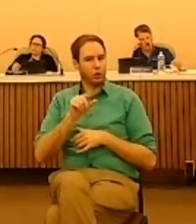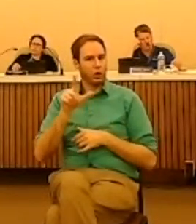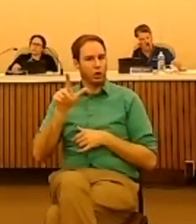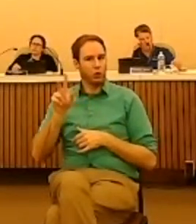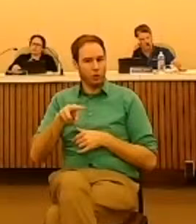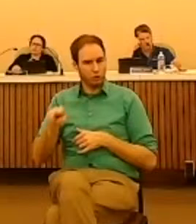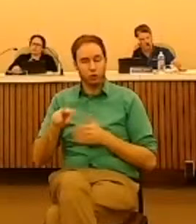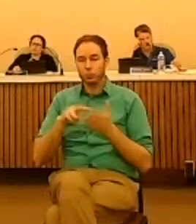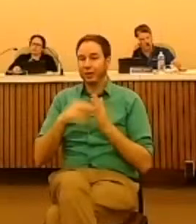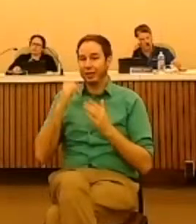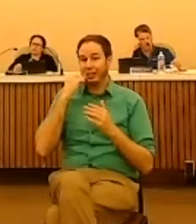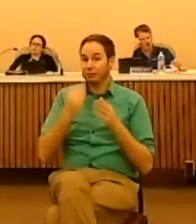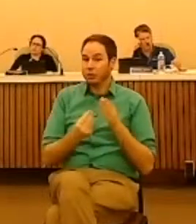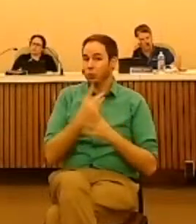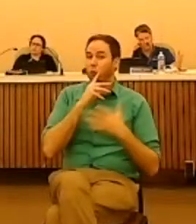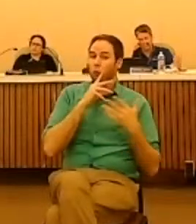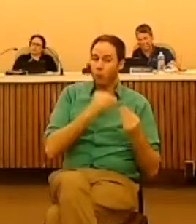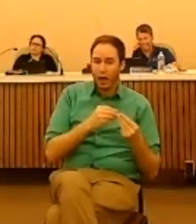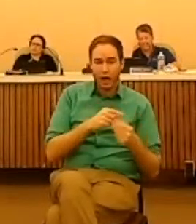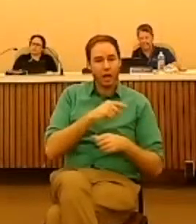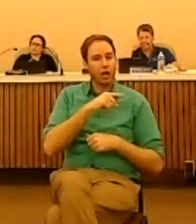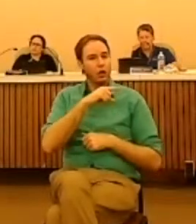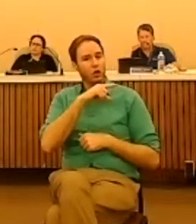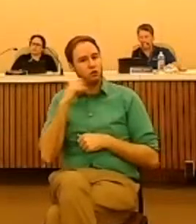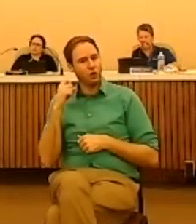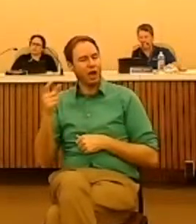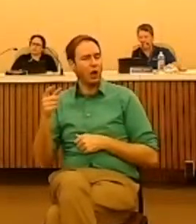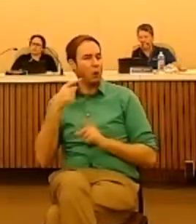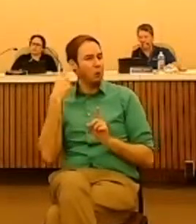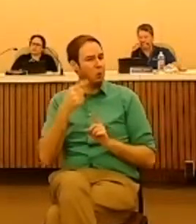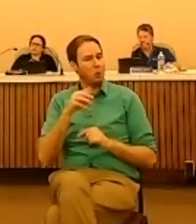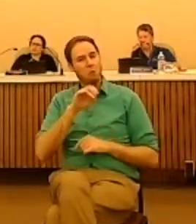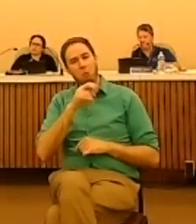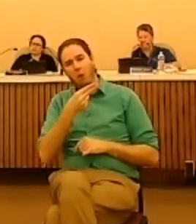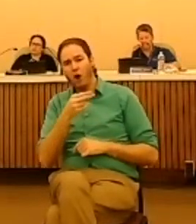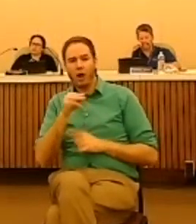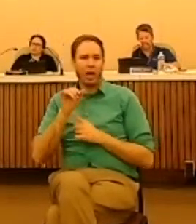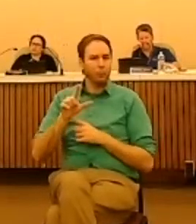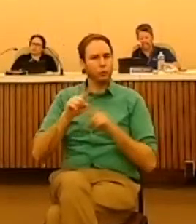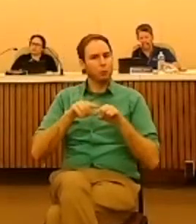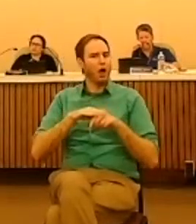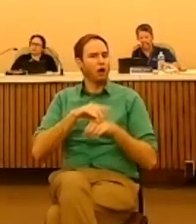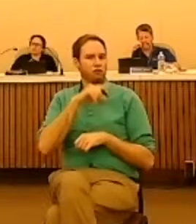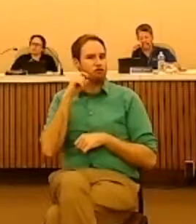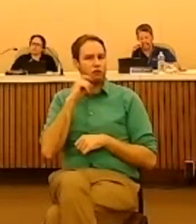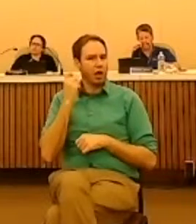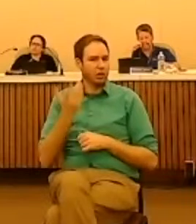is it a wet spring? Is it a dry spring? March, April, depending on how dry it is.